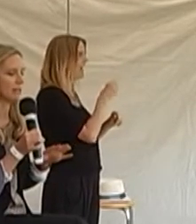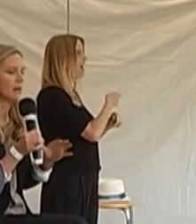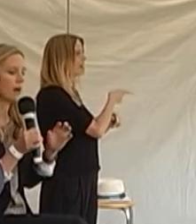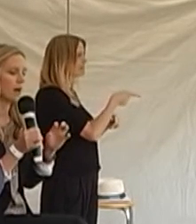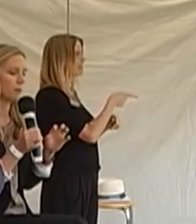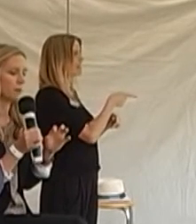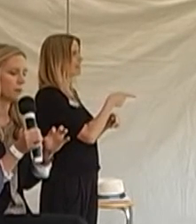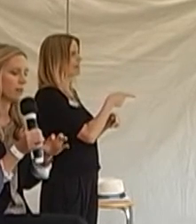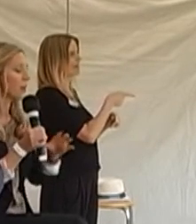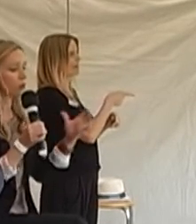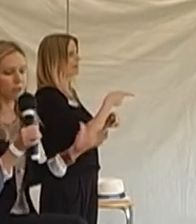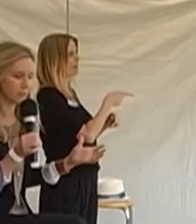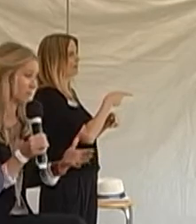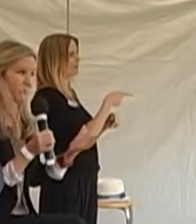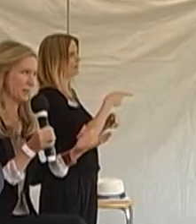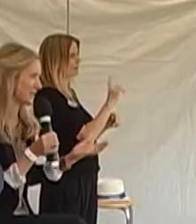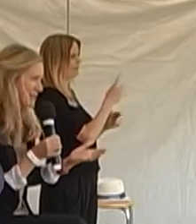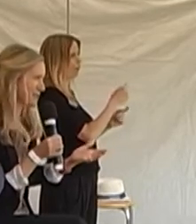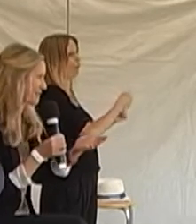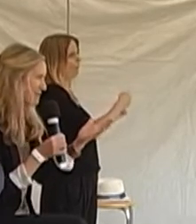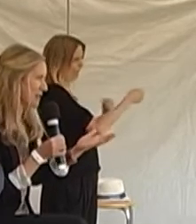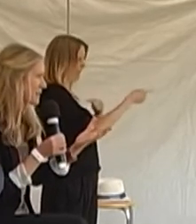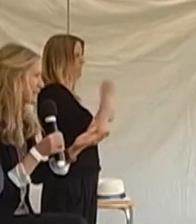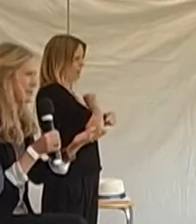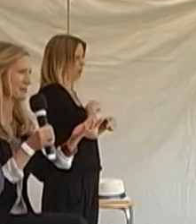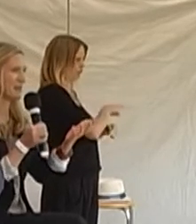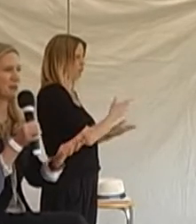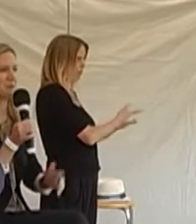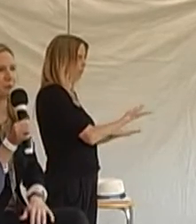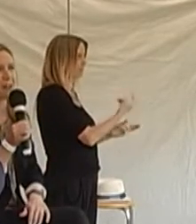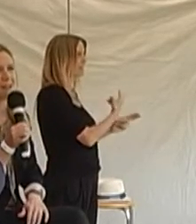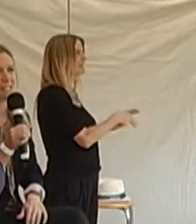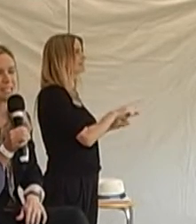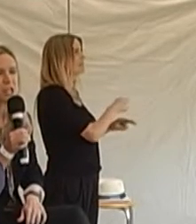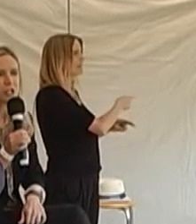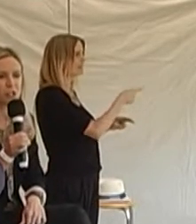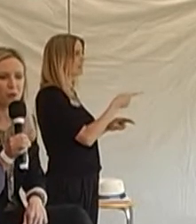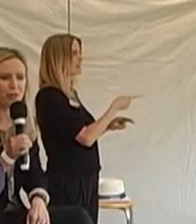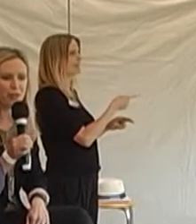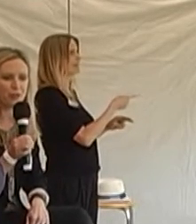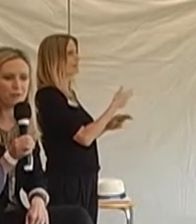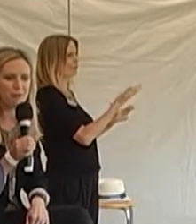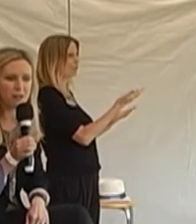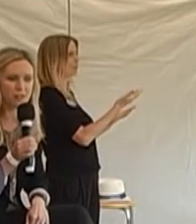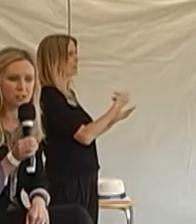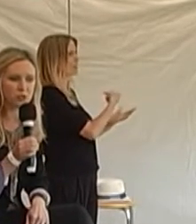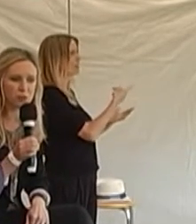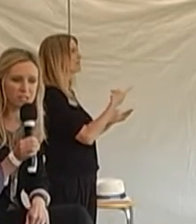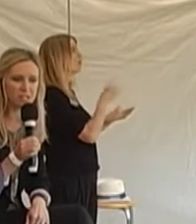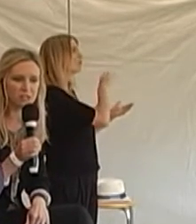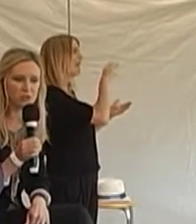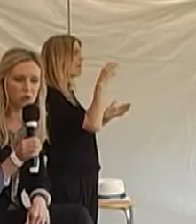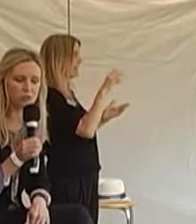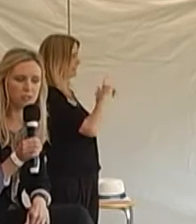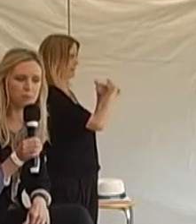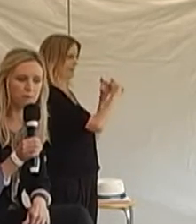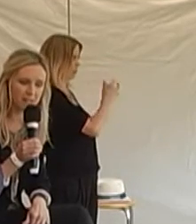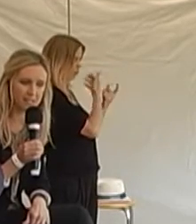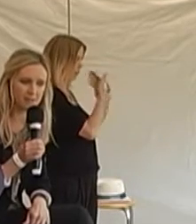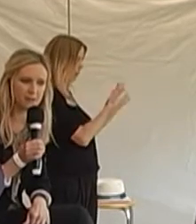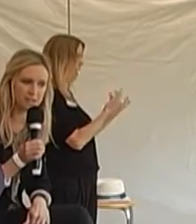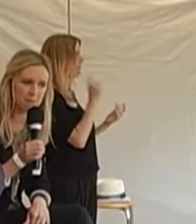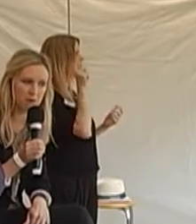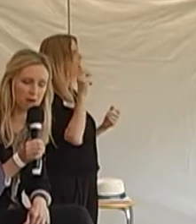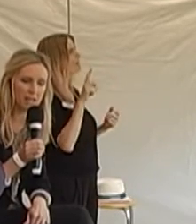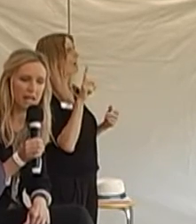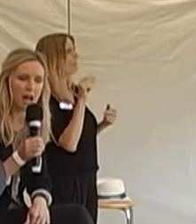to be longer because it's not limited to a certain number of characters. So I think the fact that Twitter is not as